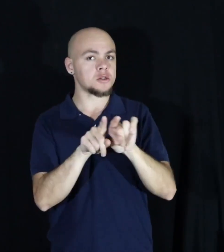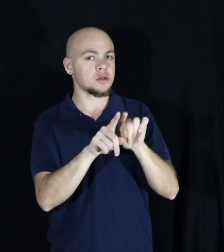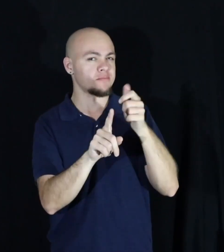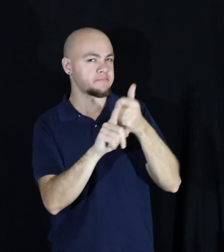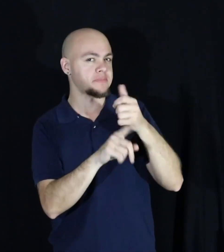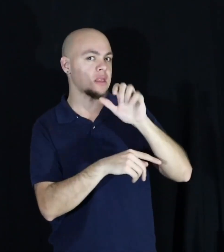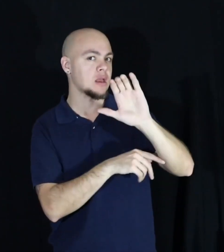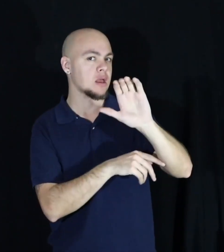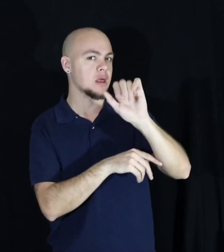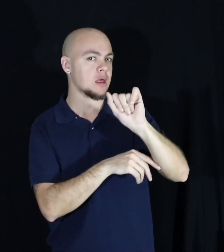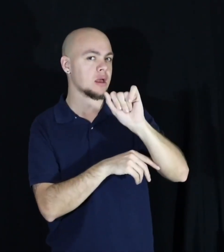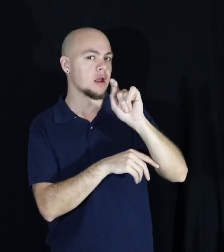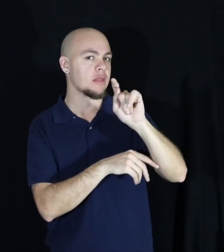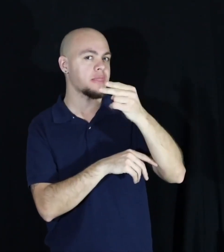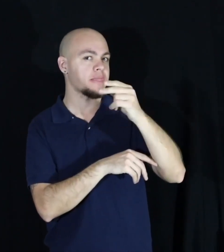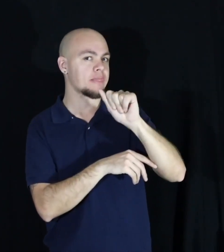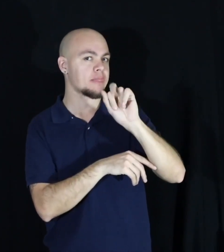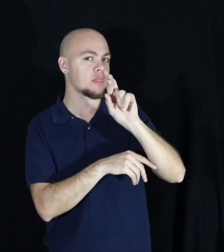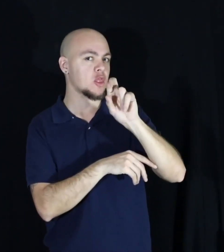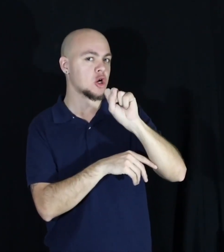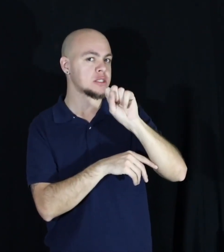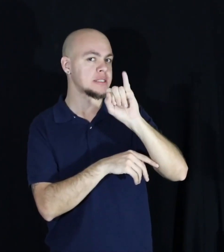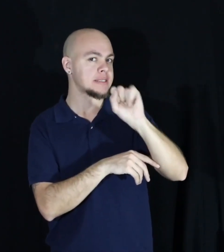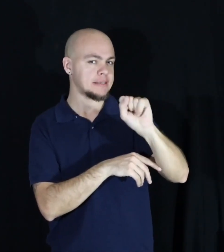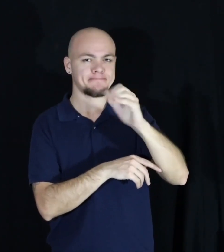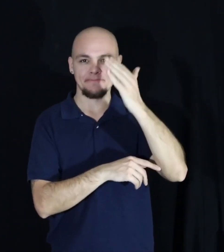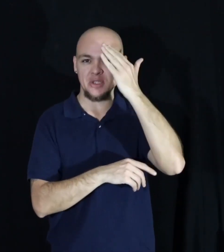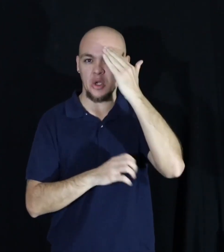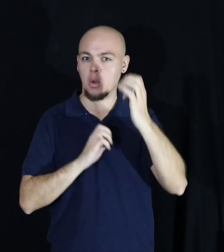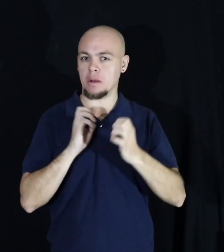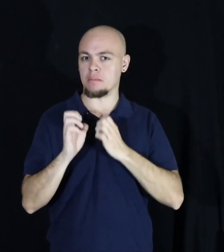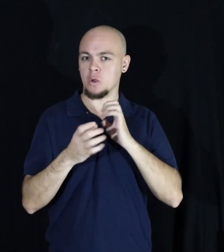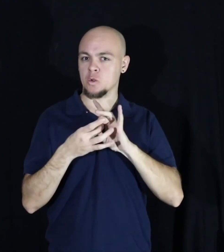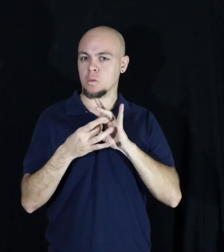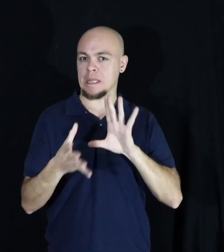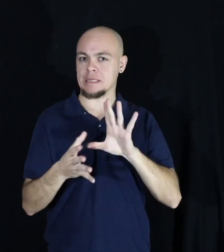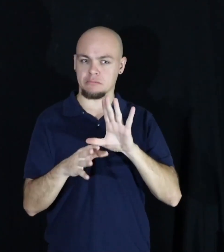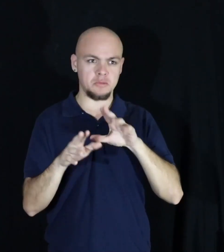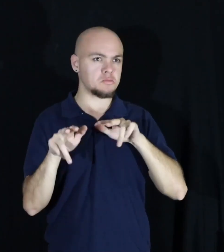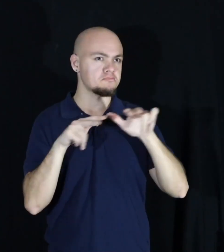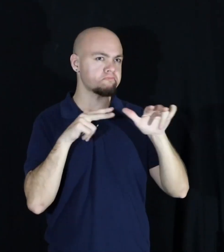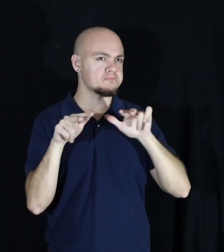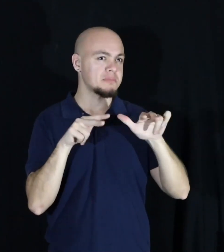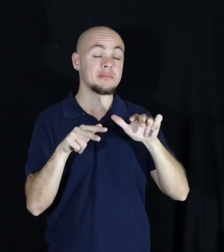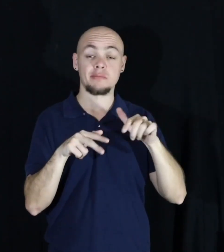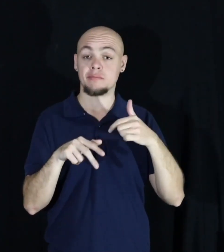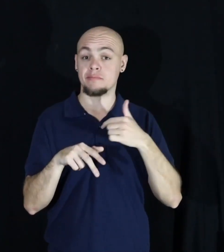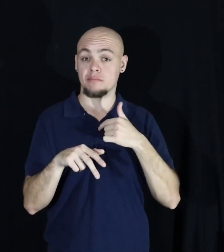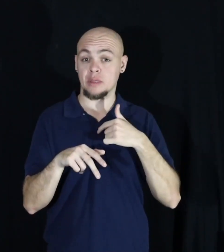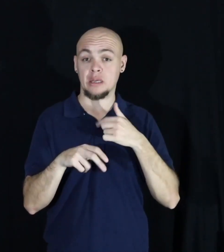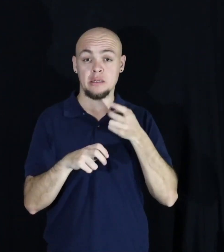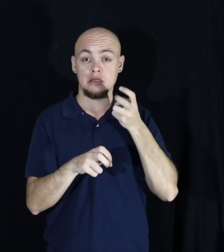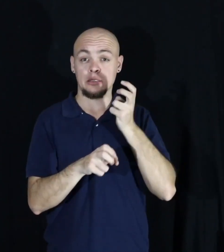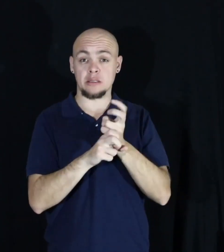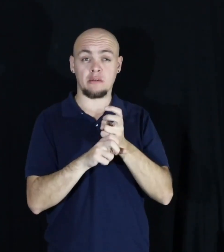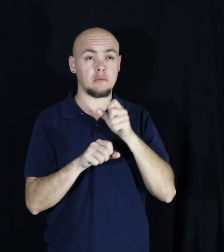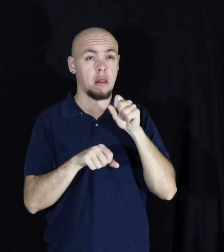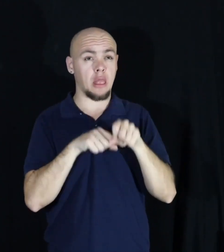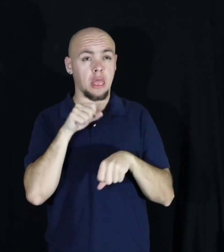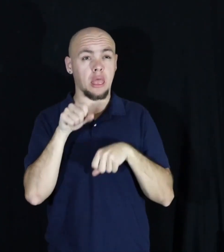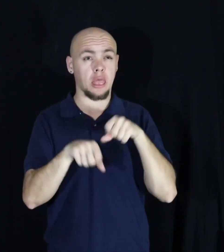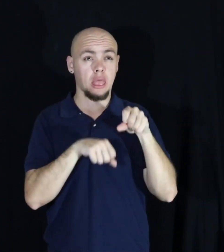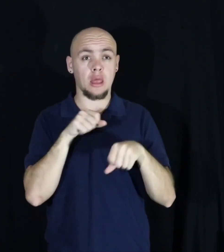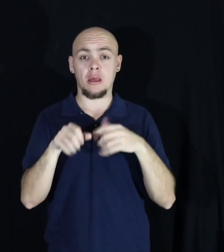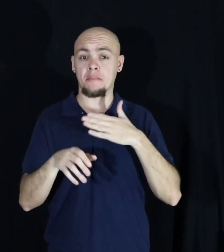that many of us have felt this emotional release on trail. I found myself crying on a difficult mountain bike ride as all